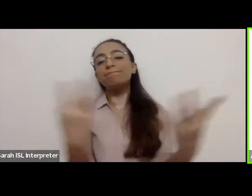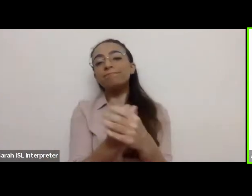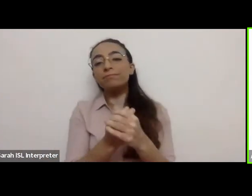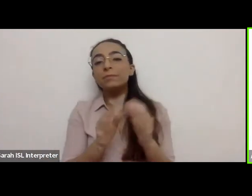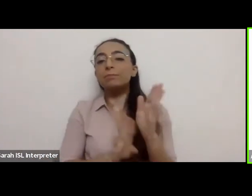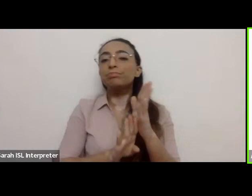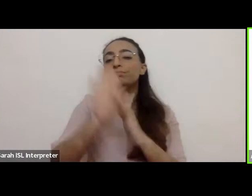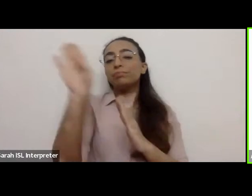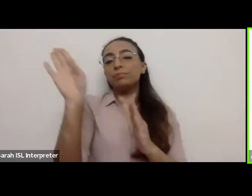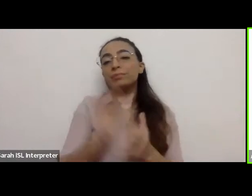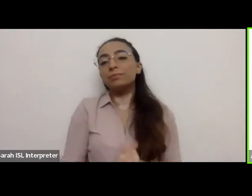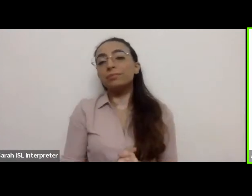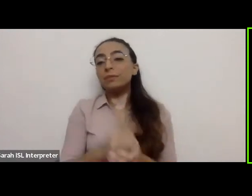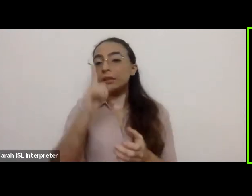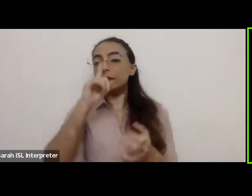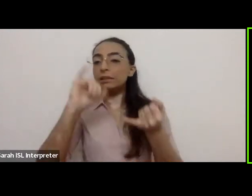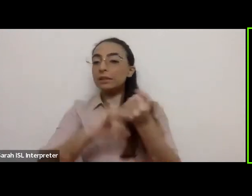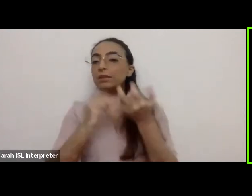Sangeeta ji.